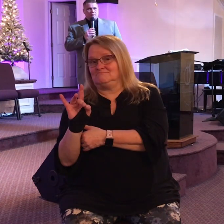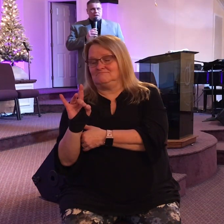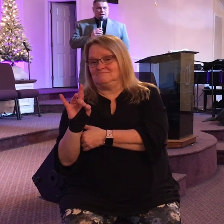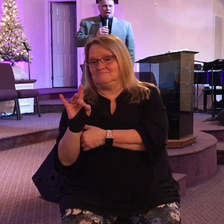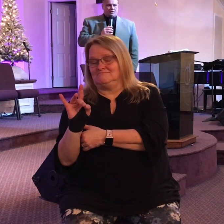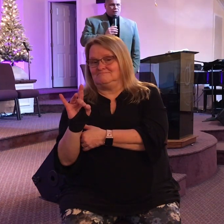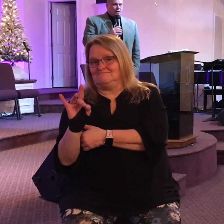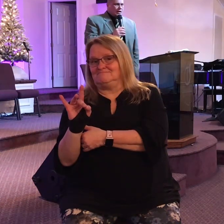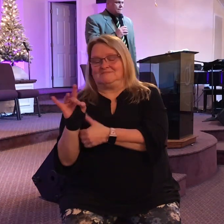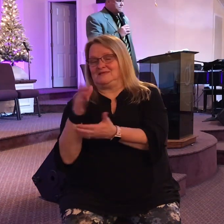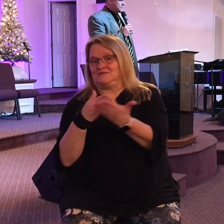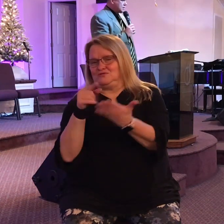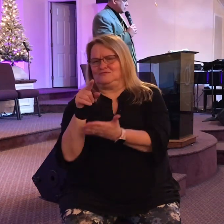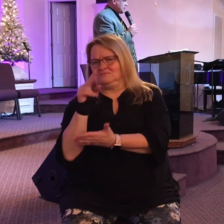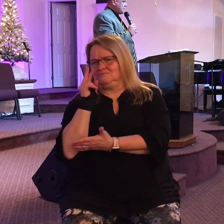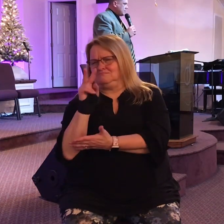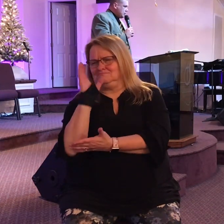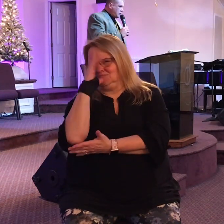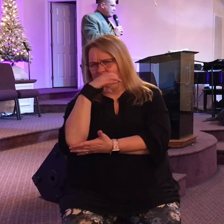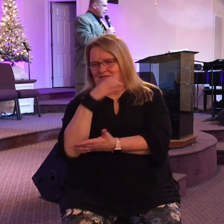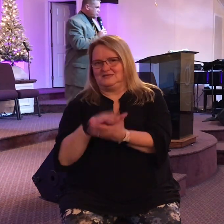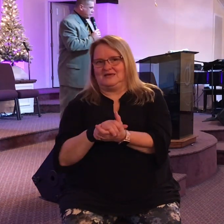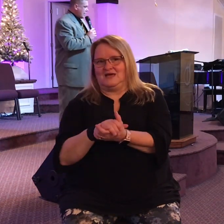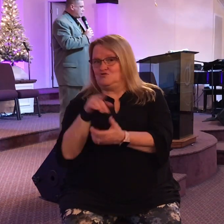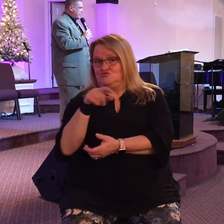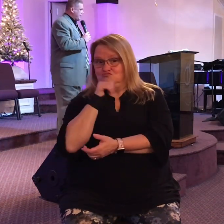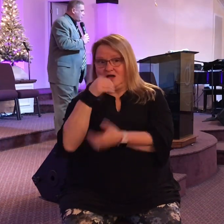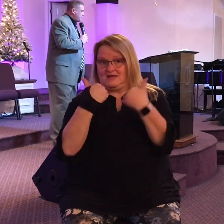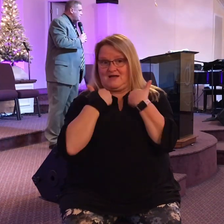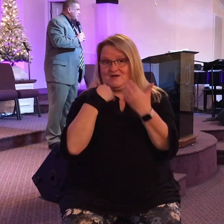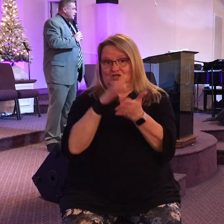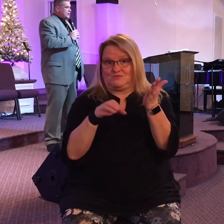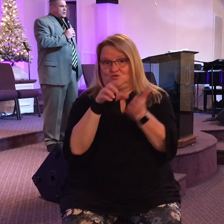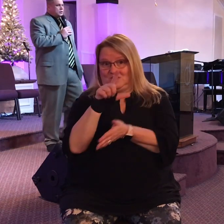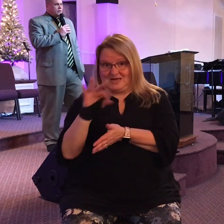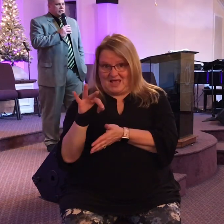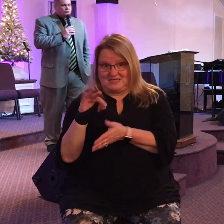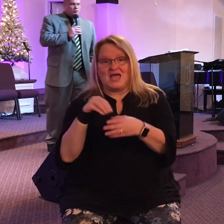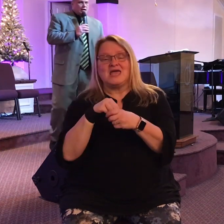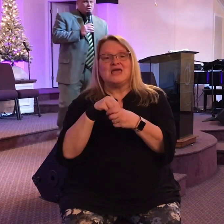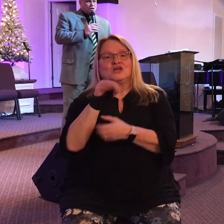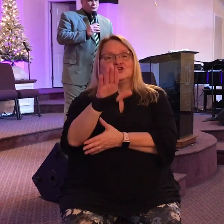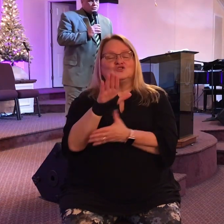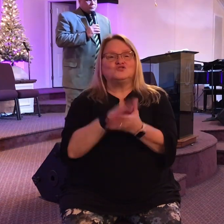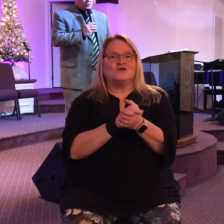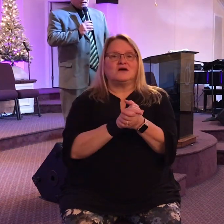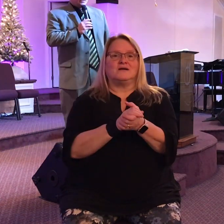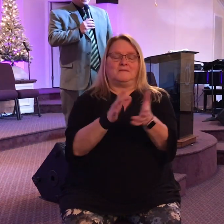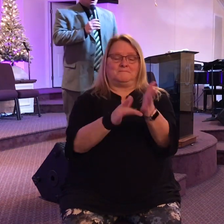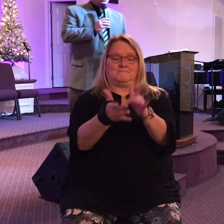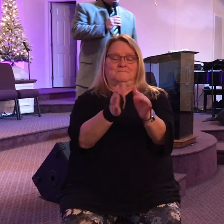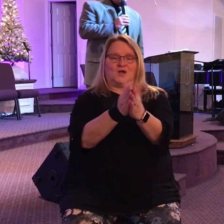Some of you looking at me like a calf in a new gate. You don't have chapter 29 in your Bible? You've only got 28 chapters of the